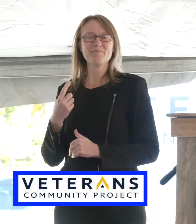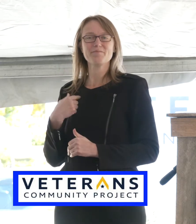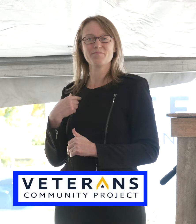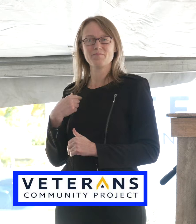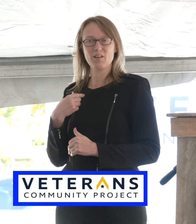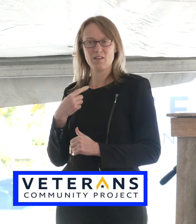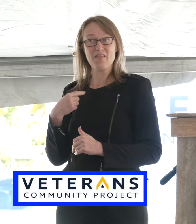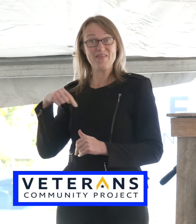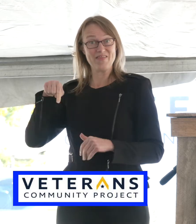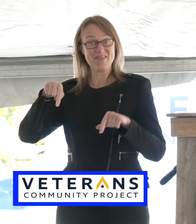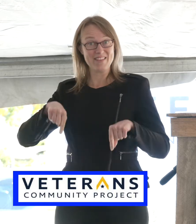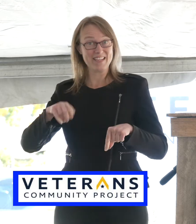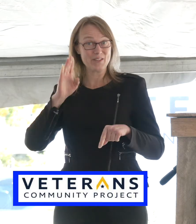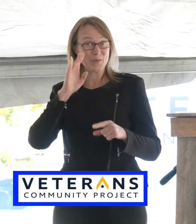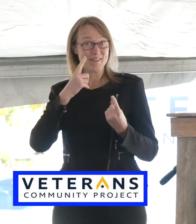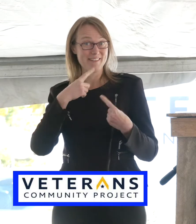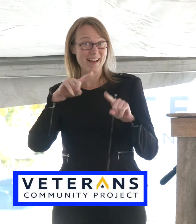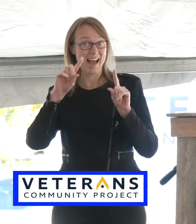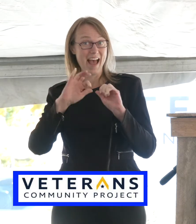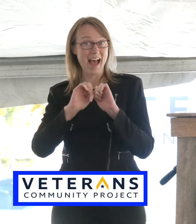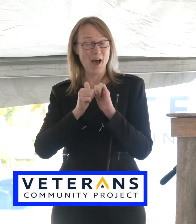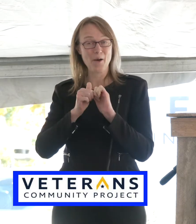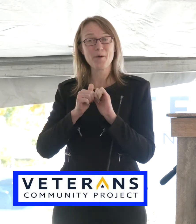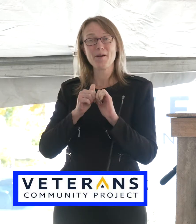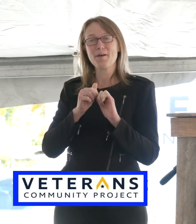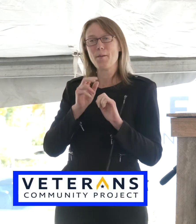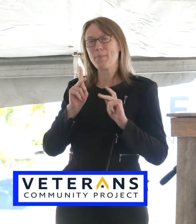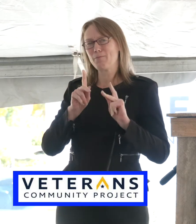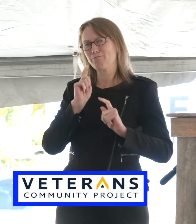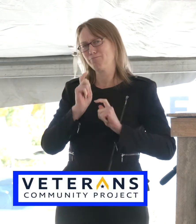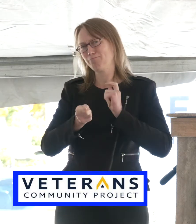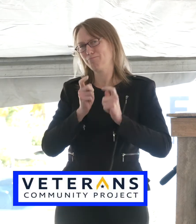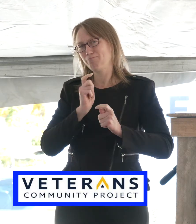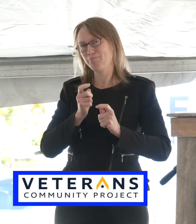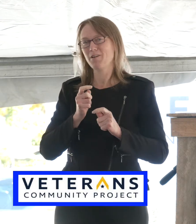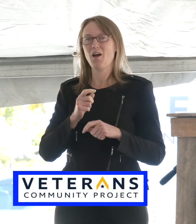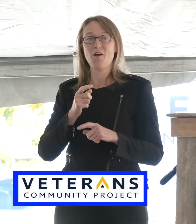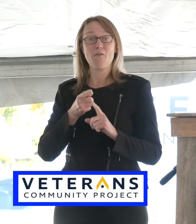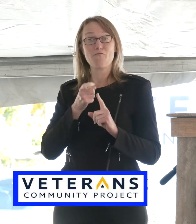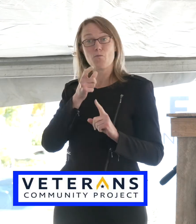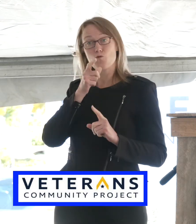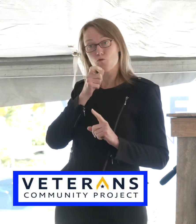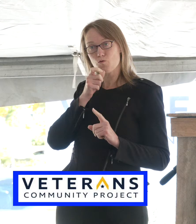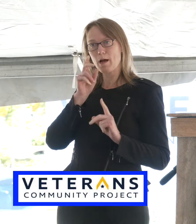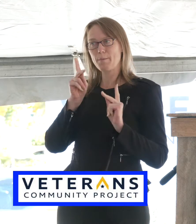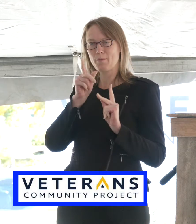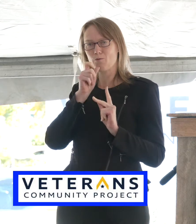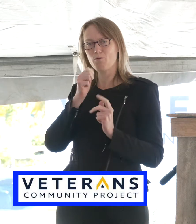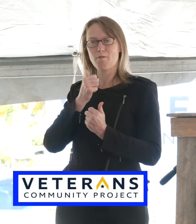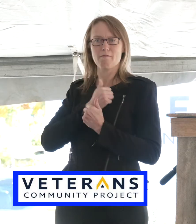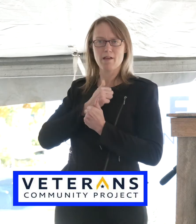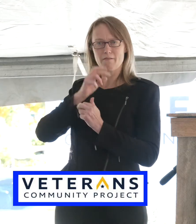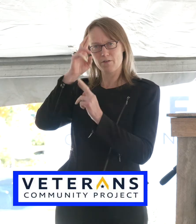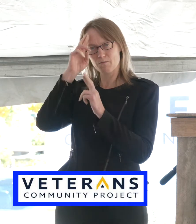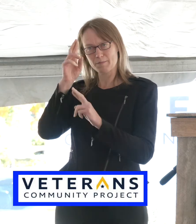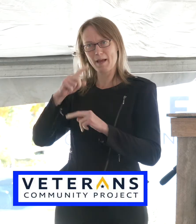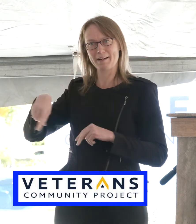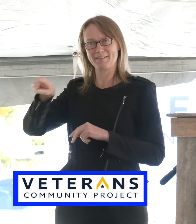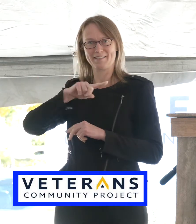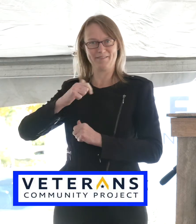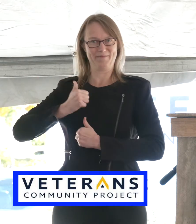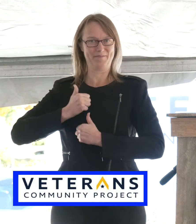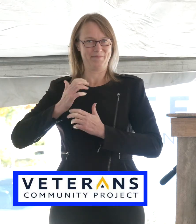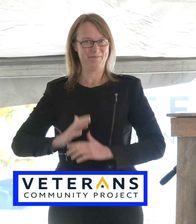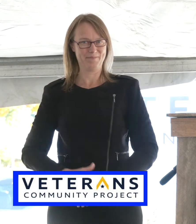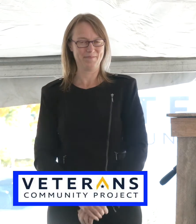them, and love them. I want to say thank you to the brave women and men who have served our